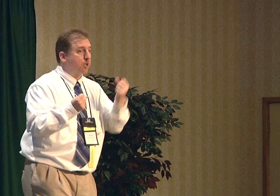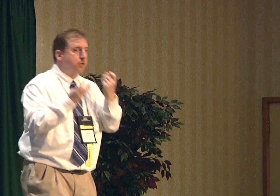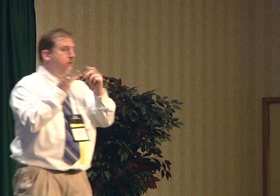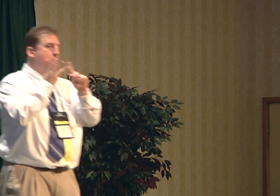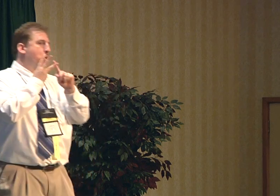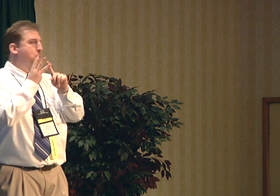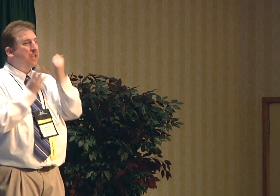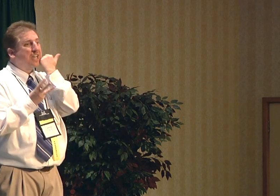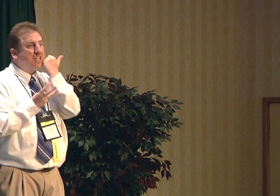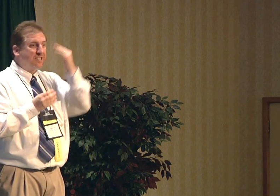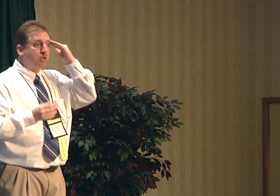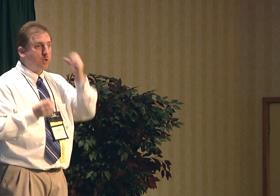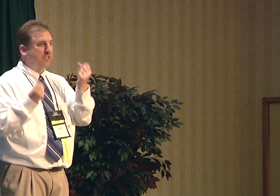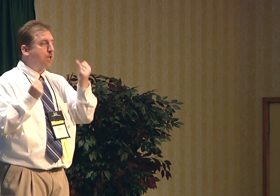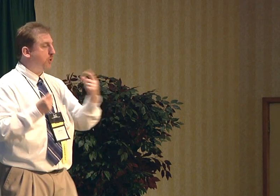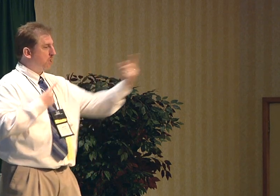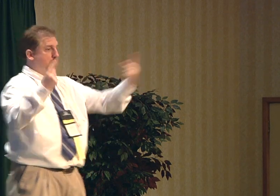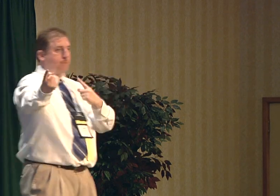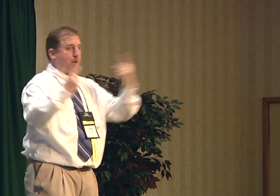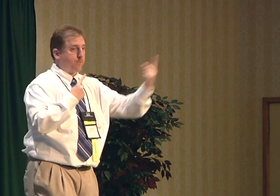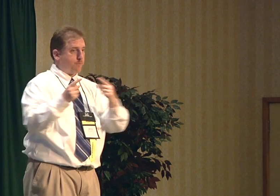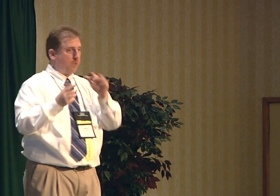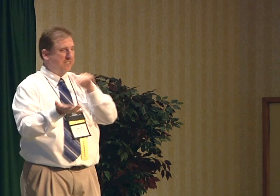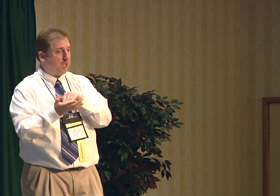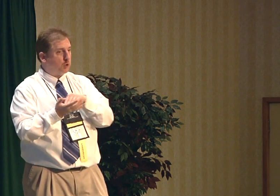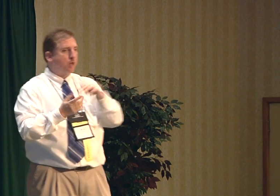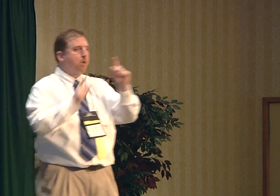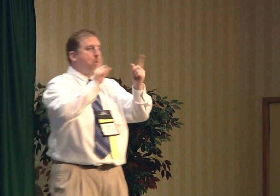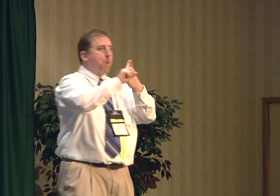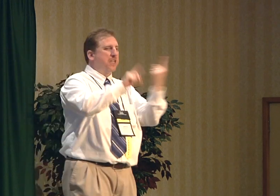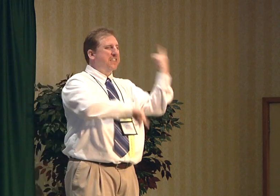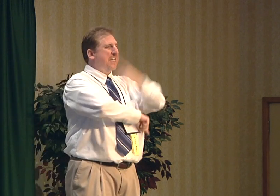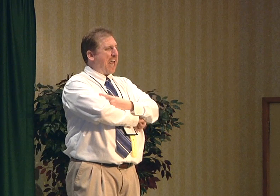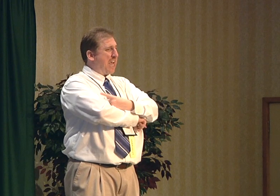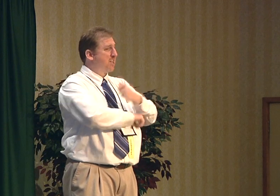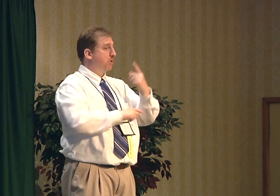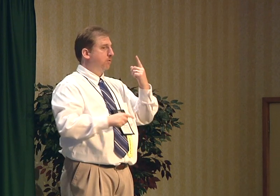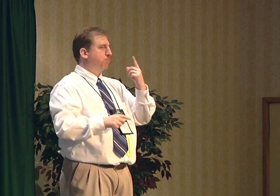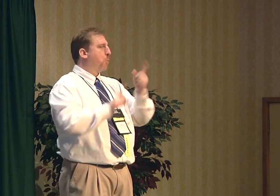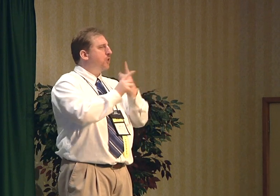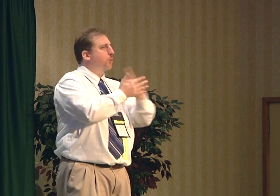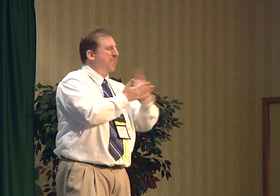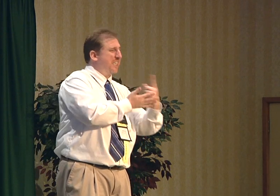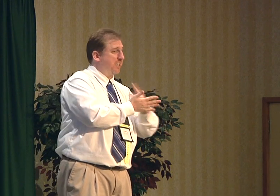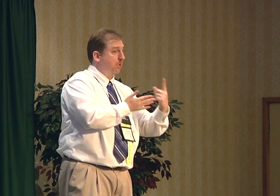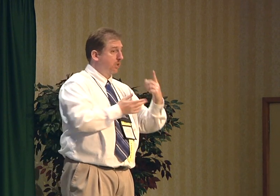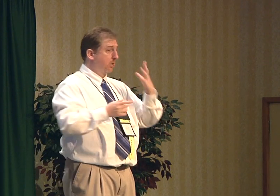a podiatrist that knows sign language, or the dentist who knows sign language. They could come together in the